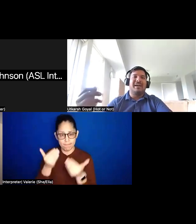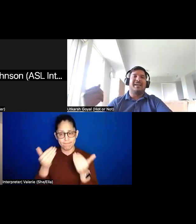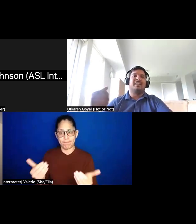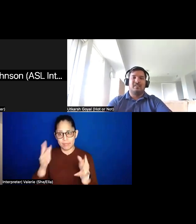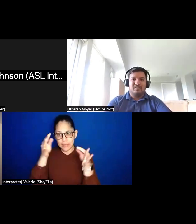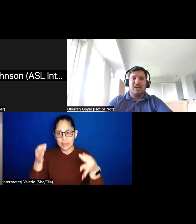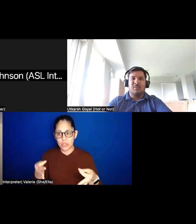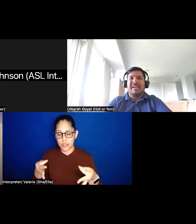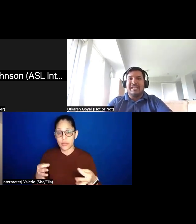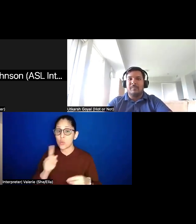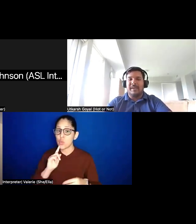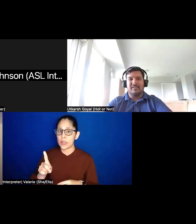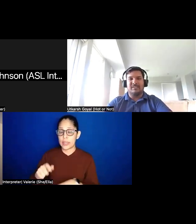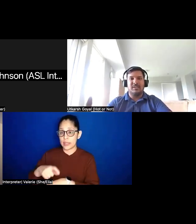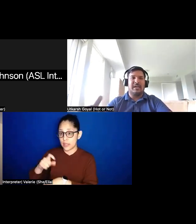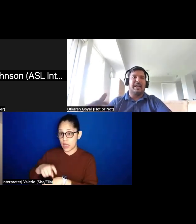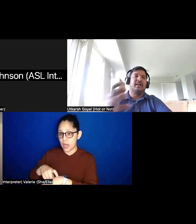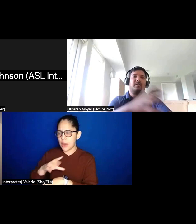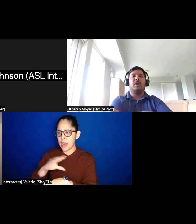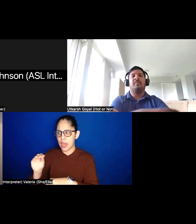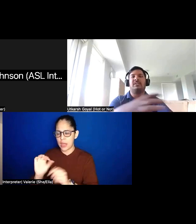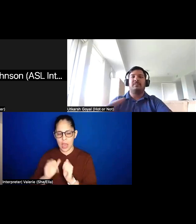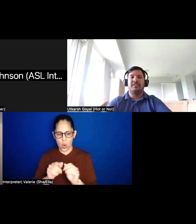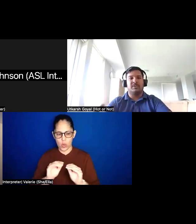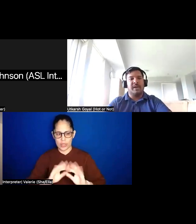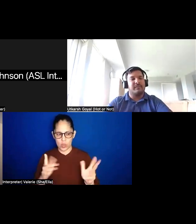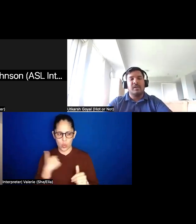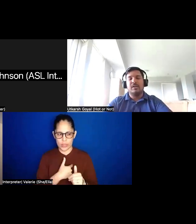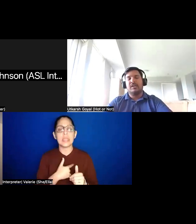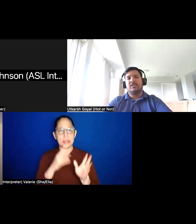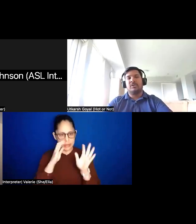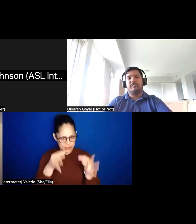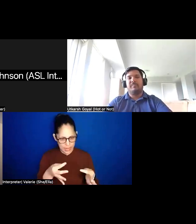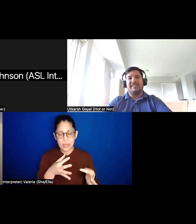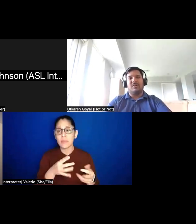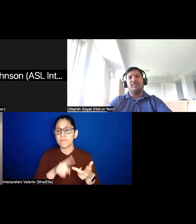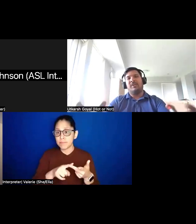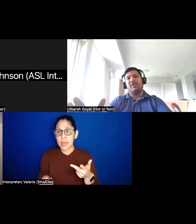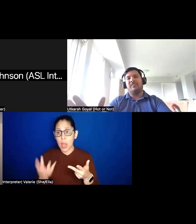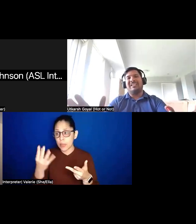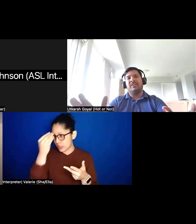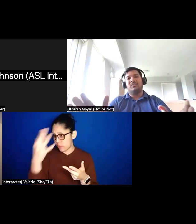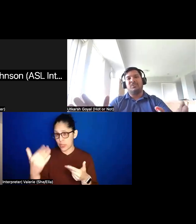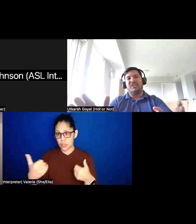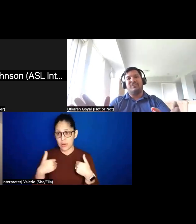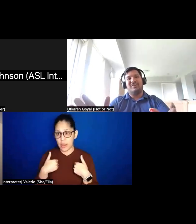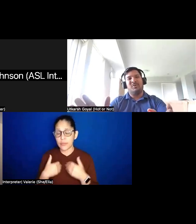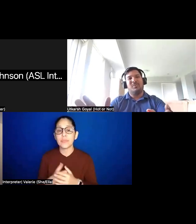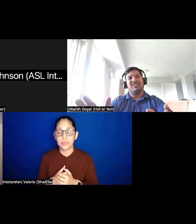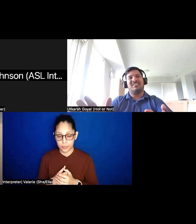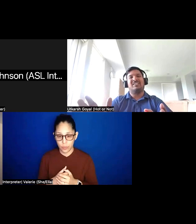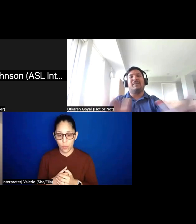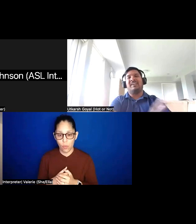the time and how quickly you make a decision and how much information you have. So as an entrepreneur, obviously you